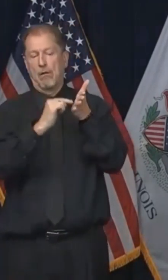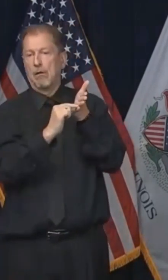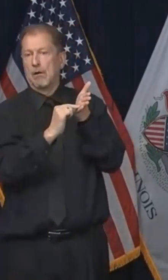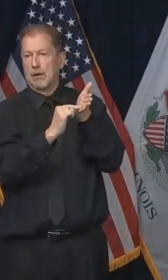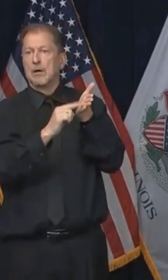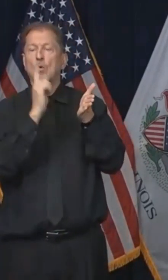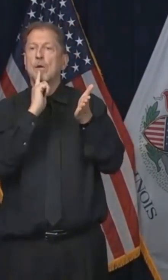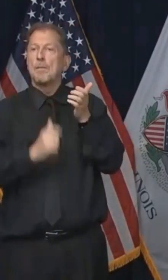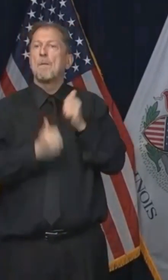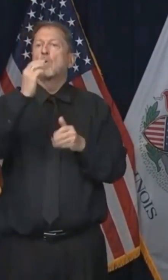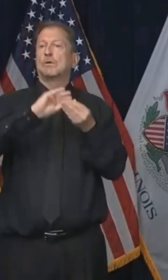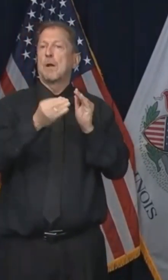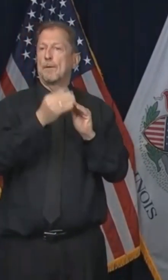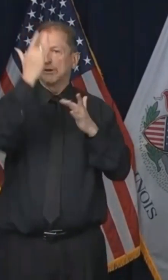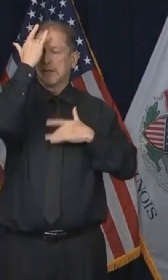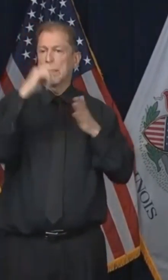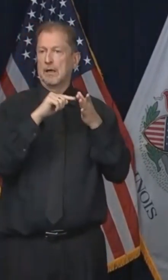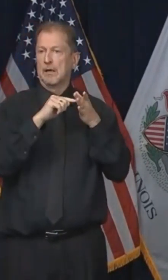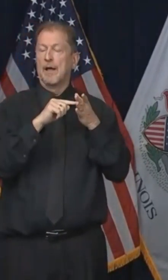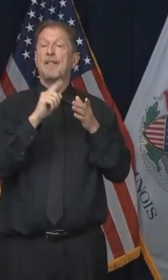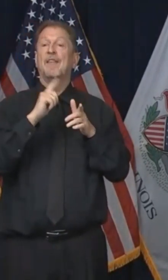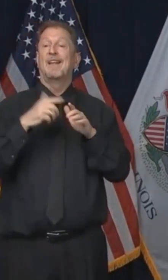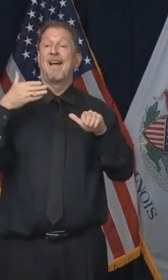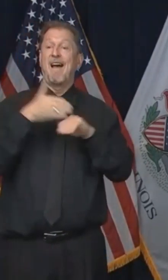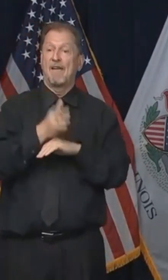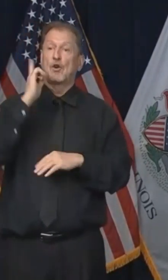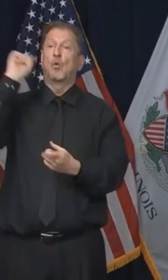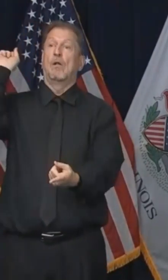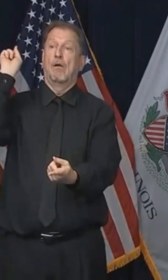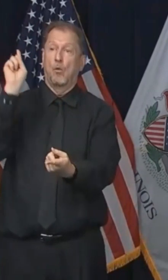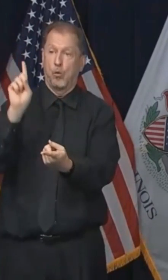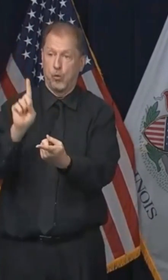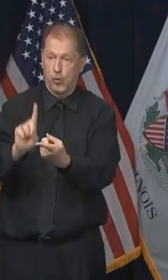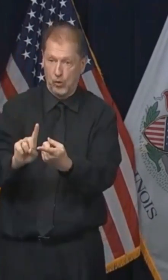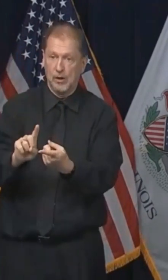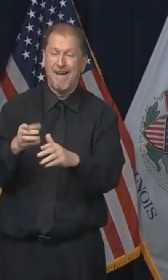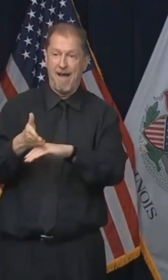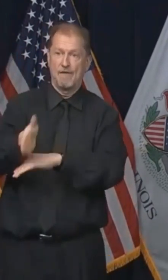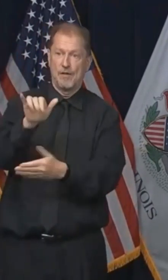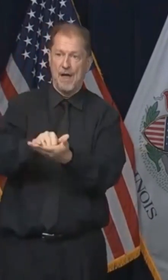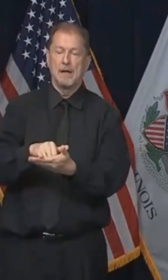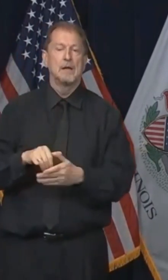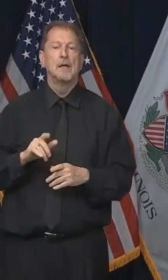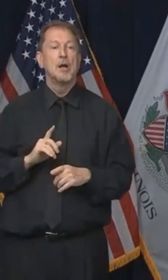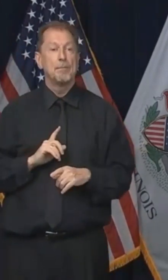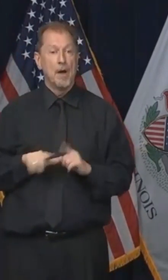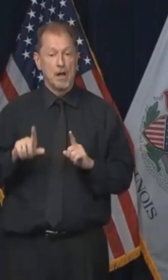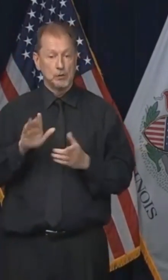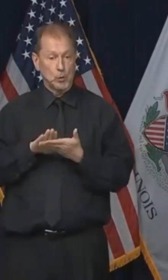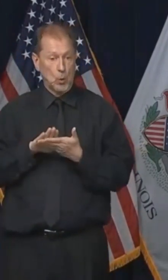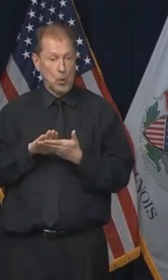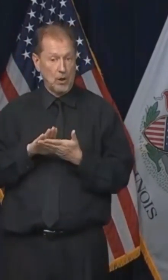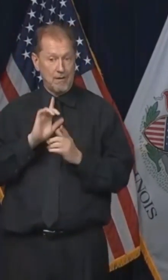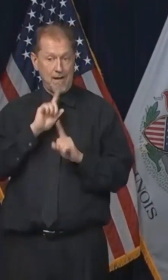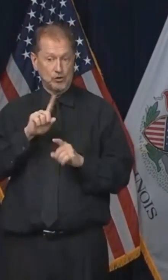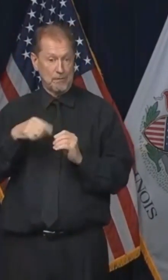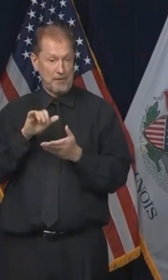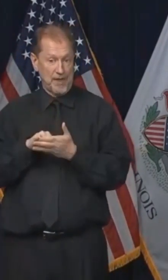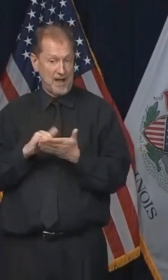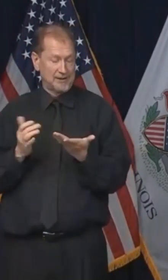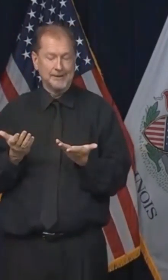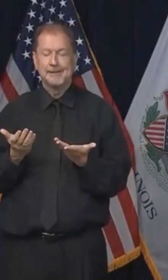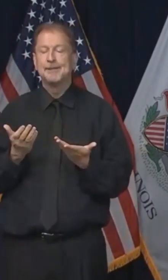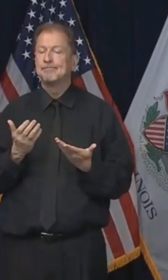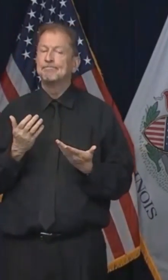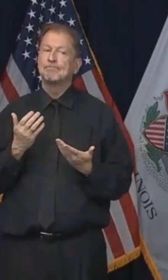And then we start to come off that peak. I think we'll start to be able to make some decisions about what does May look like. So with that being said, I'm going to turn it